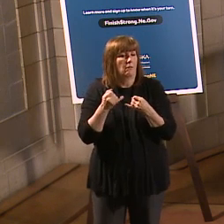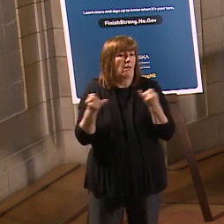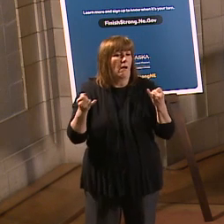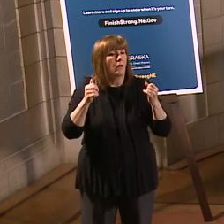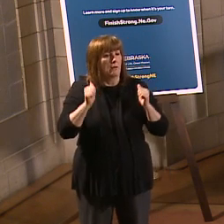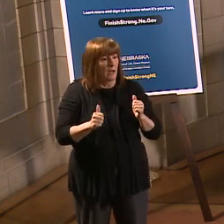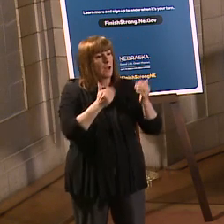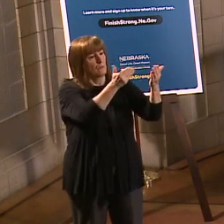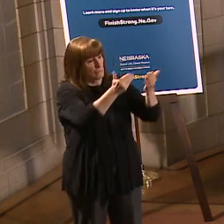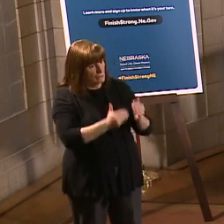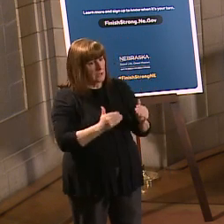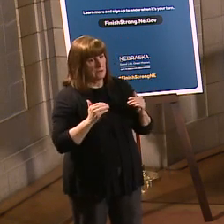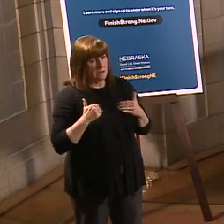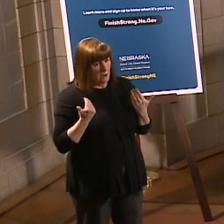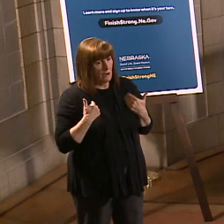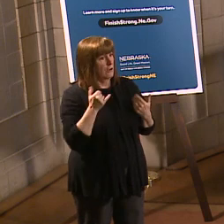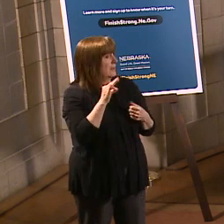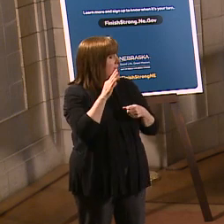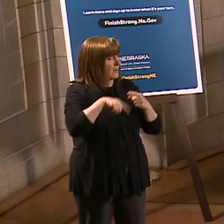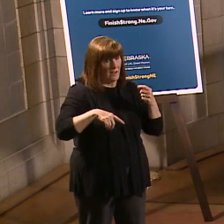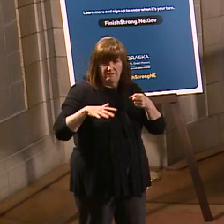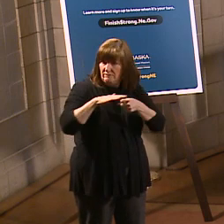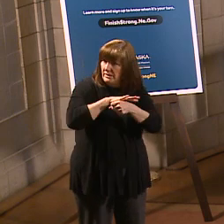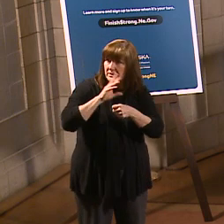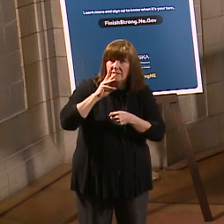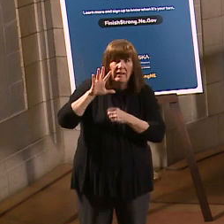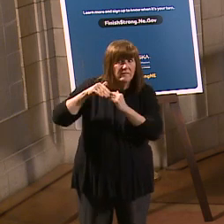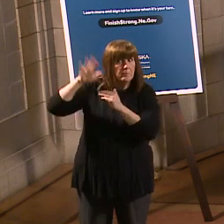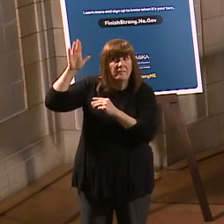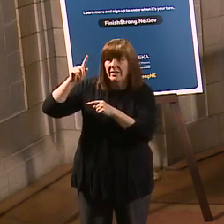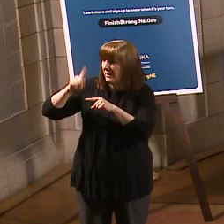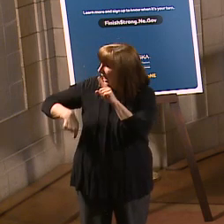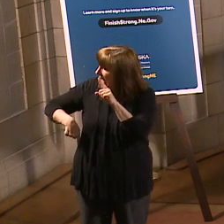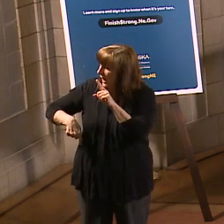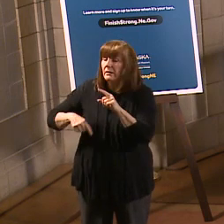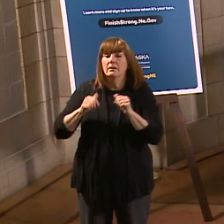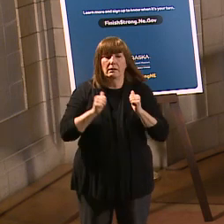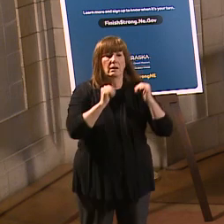younger people into those clinics if they can't fill them up with 65-year-olds. They